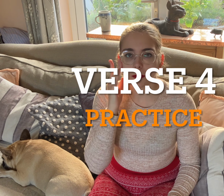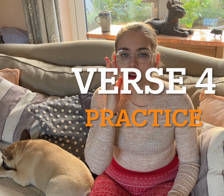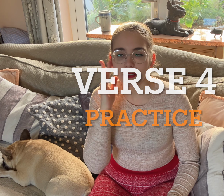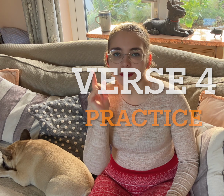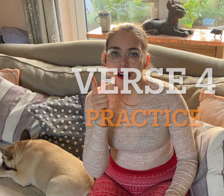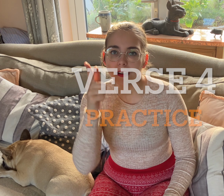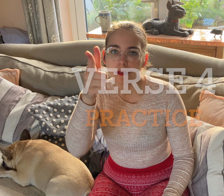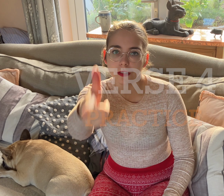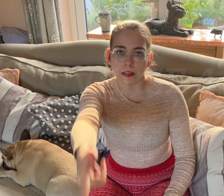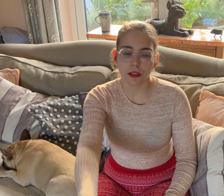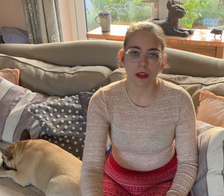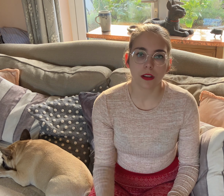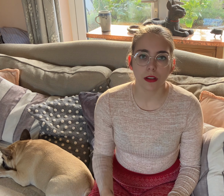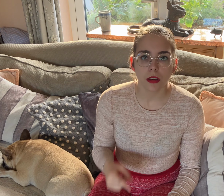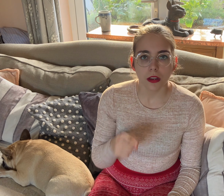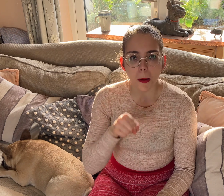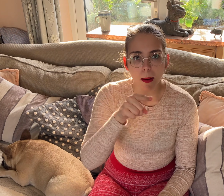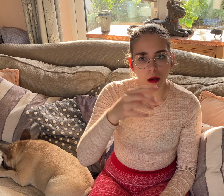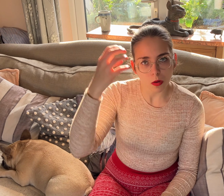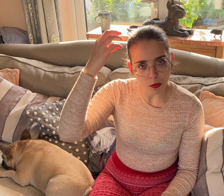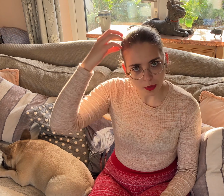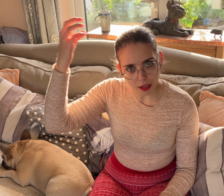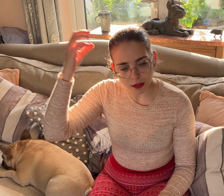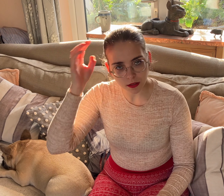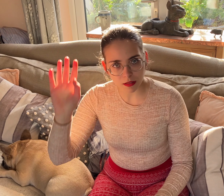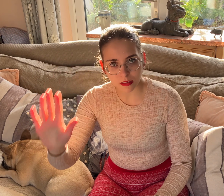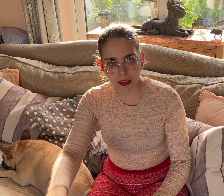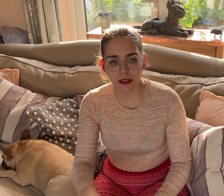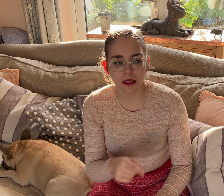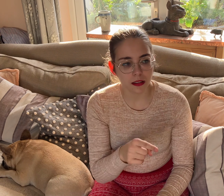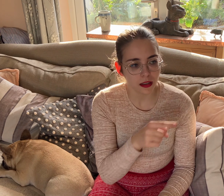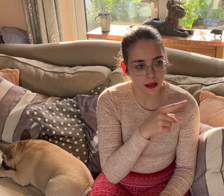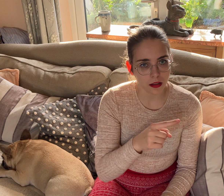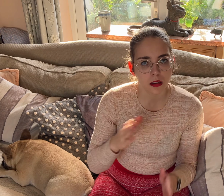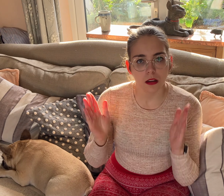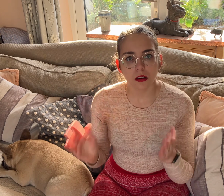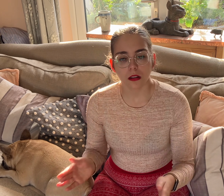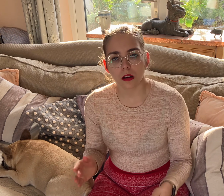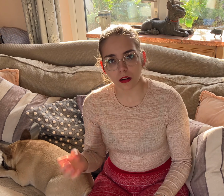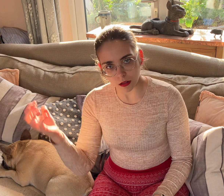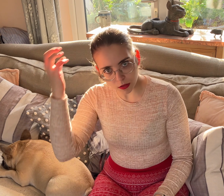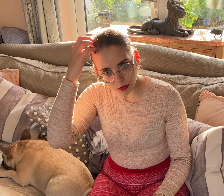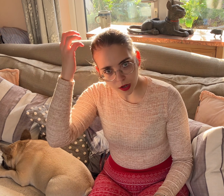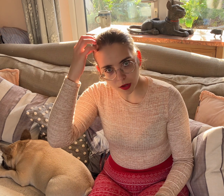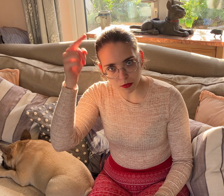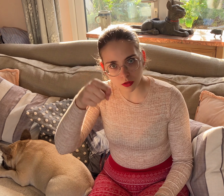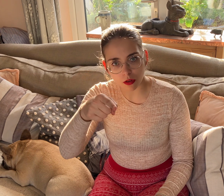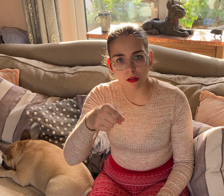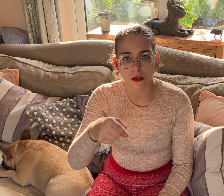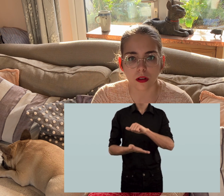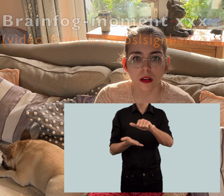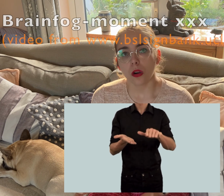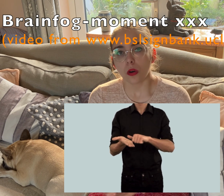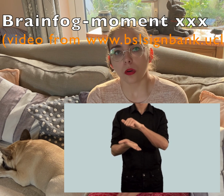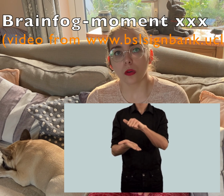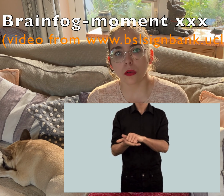not around you. Queen in your city. Gotta crown you. Holy